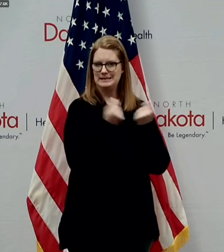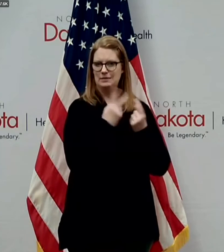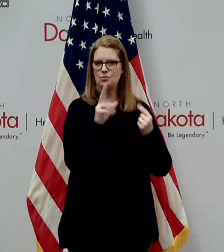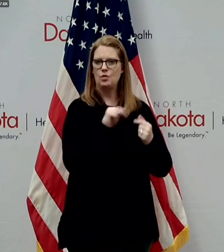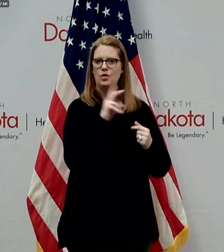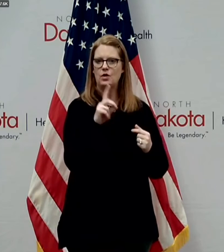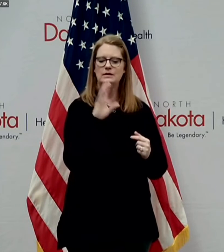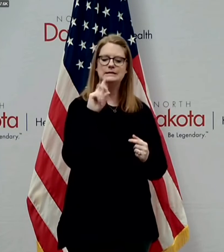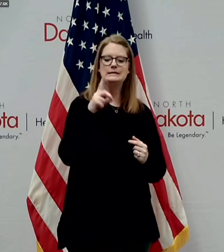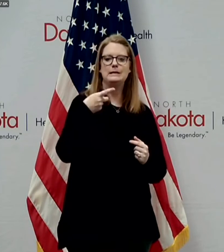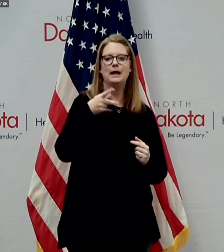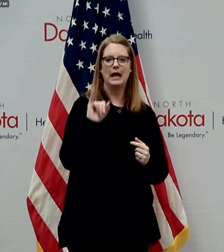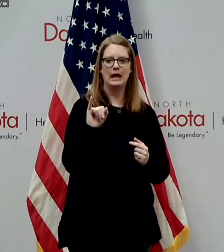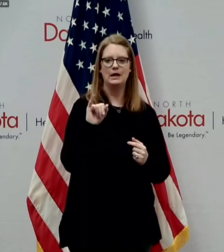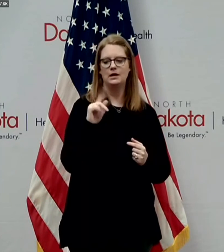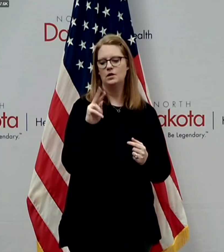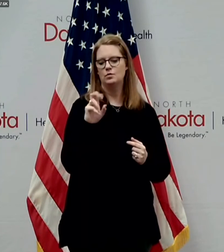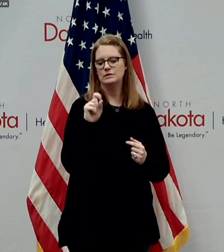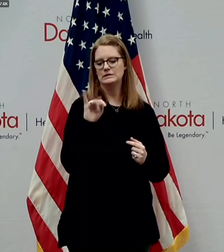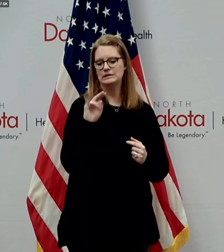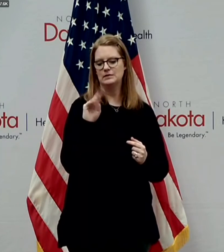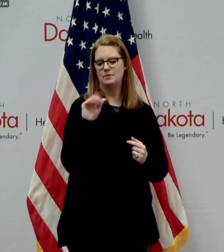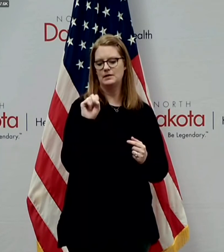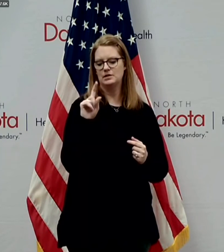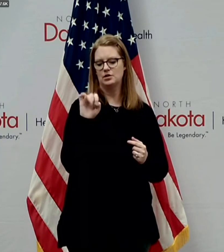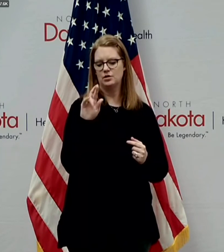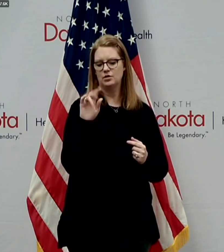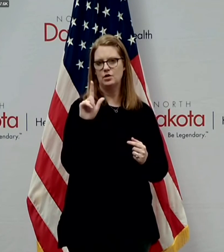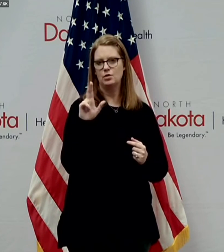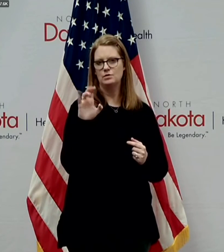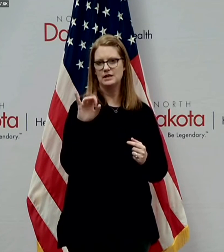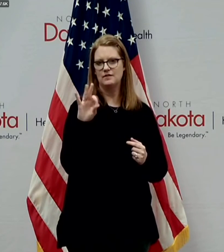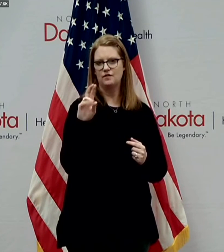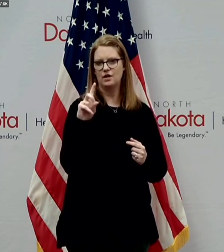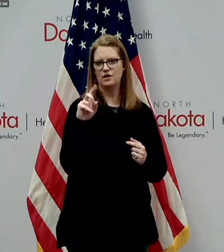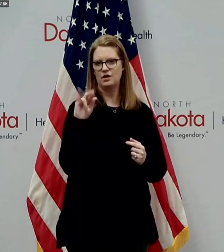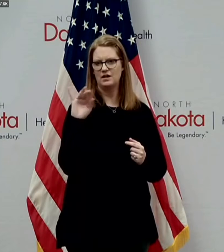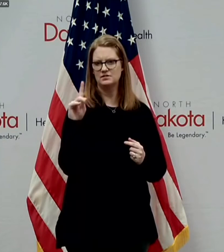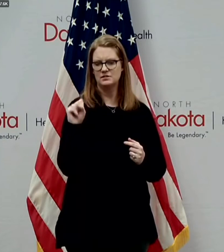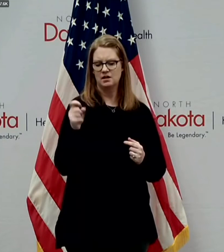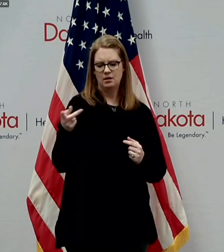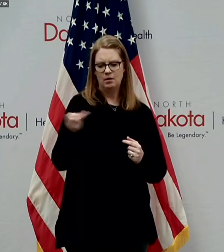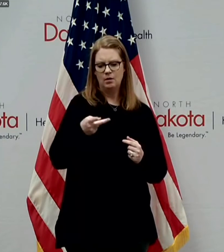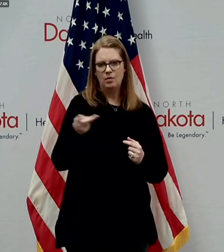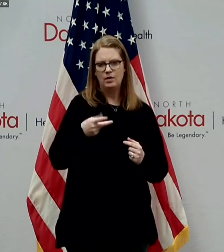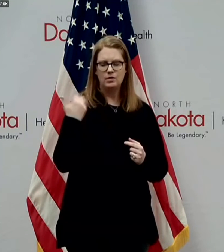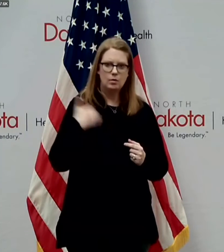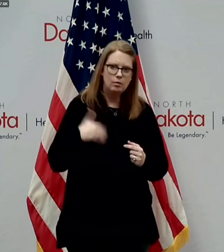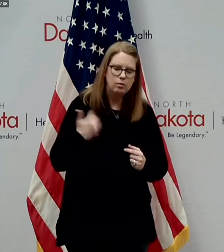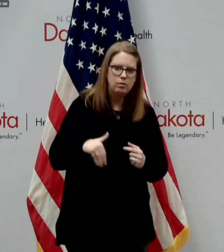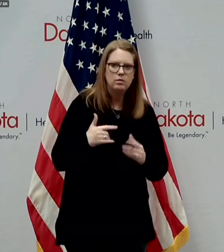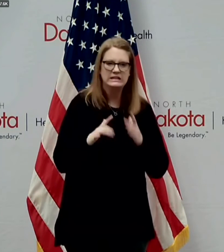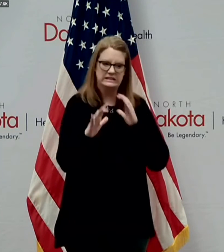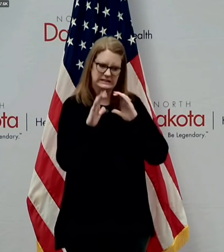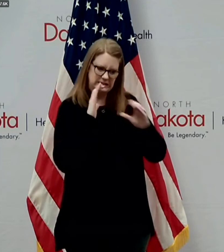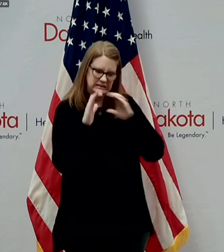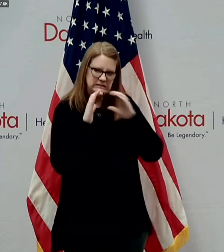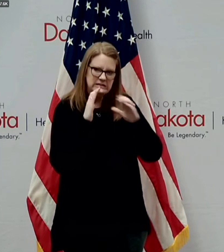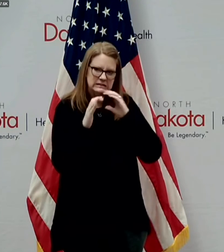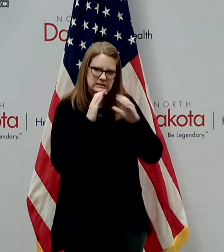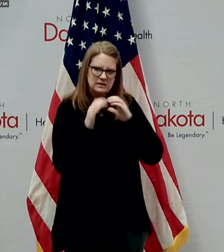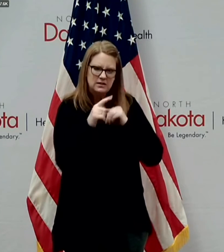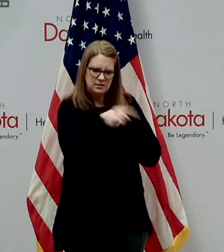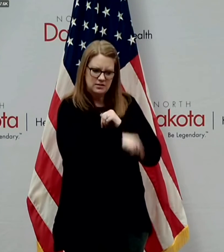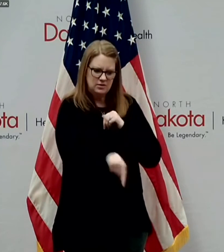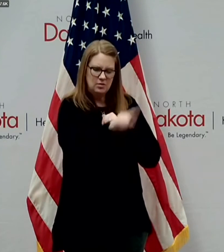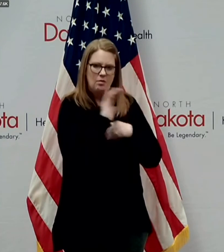is DPI, Kirsten Baser, Lucy Fredericks. I can't say enough how much communication we have channeled to our schools,